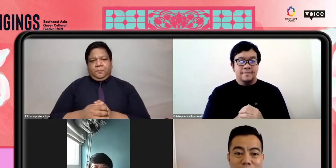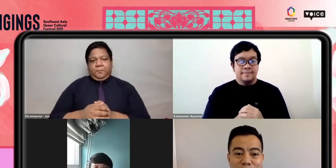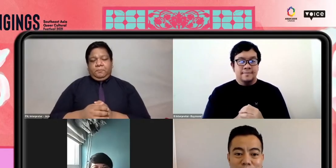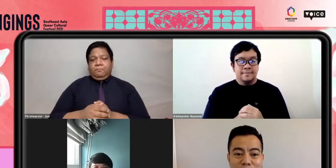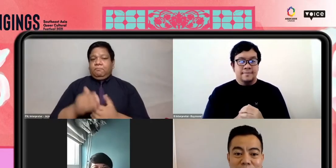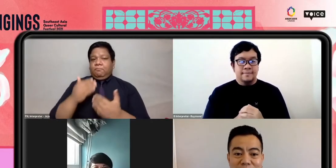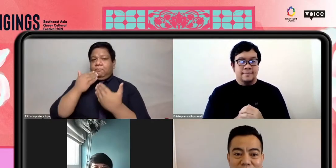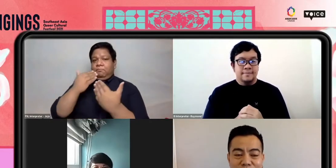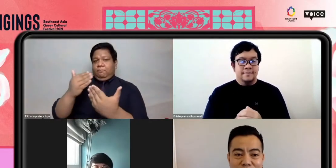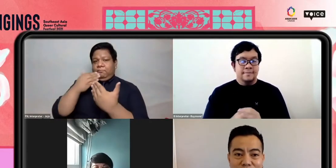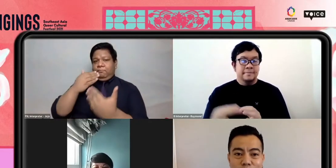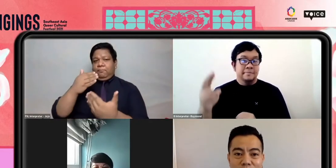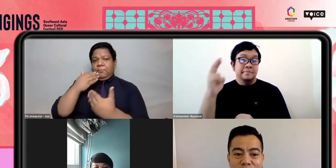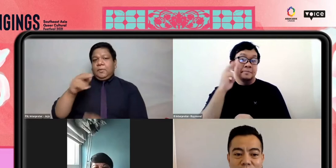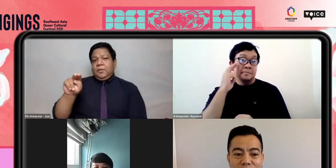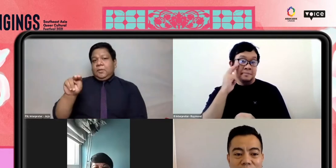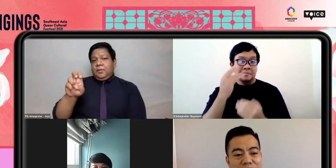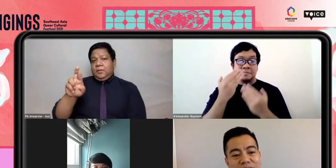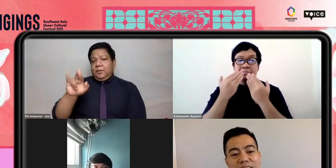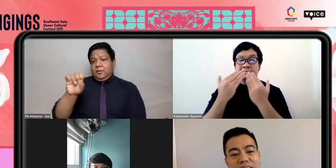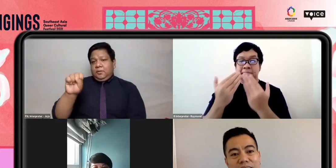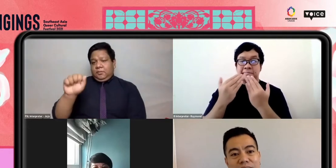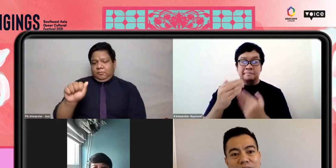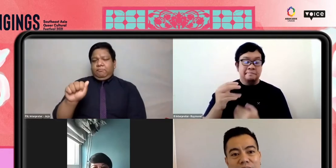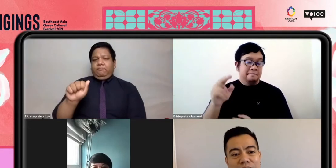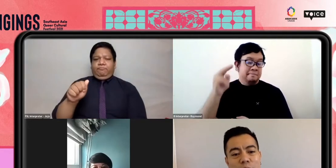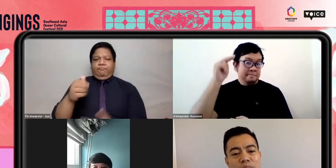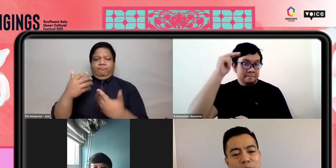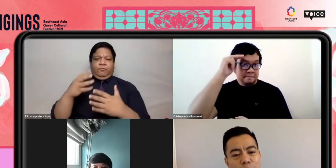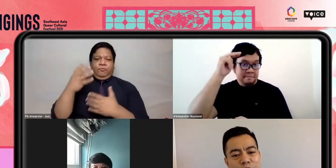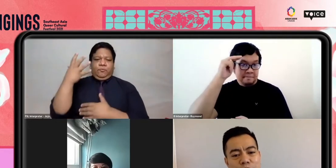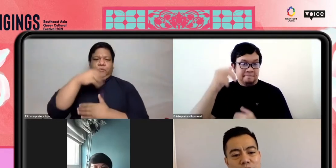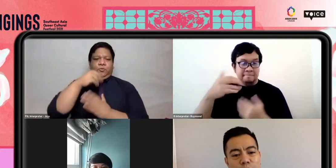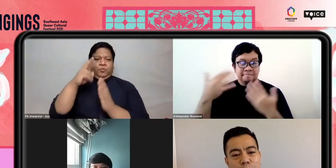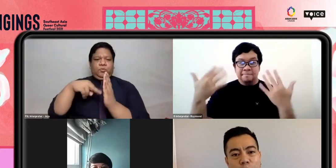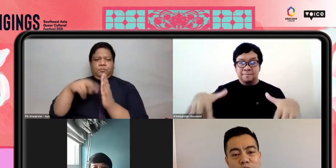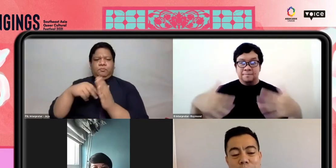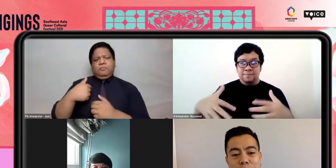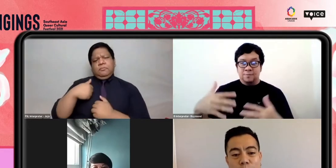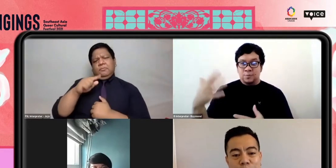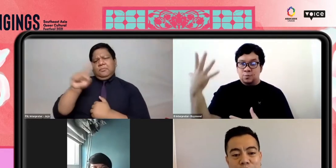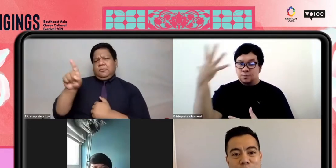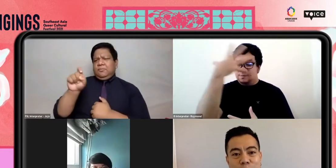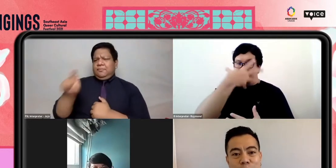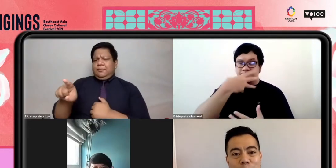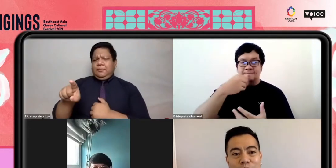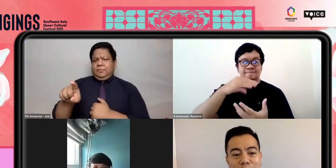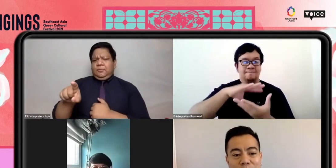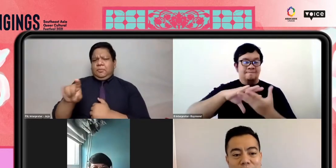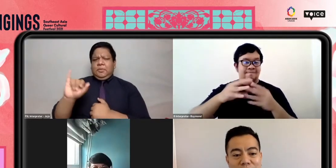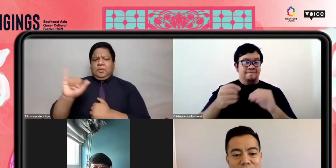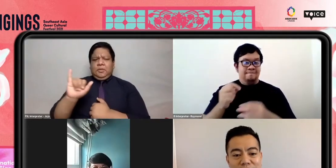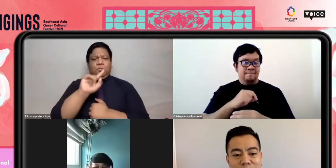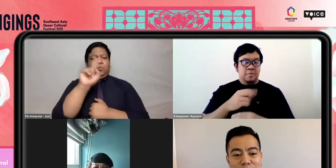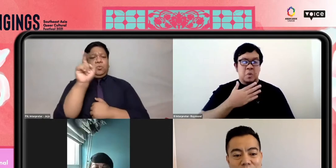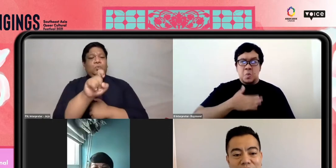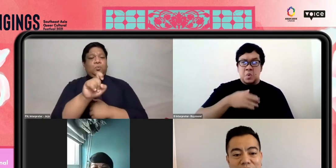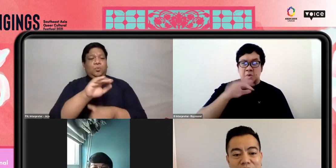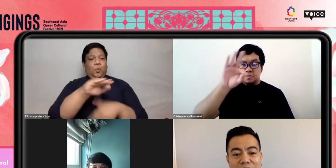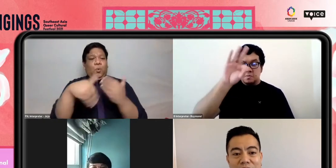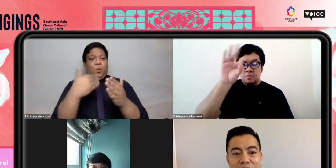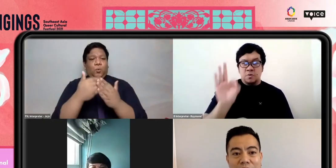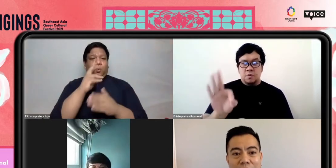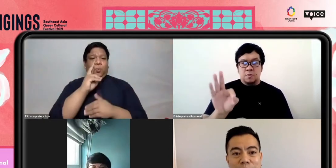Thank you so much, Nerisa, for that wonderful reading. I do have a question, which will also be my question to all the readers